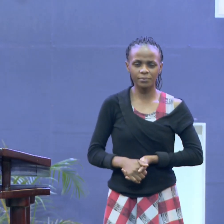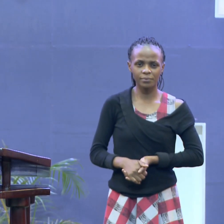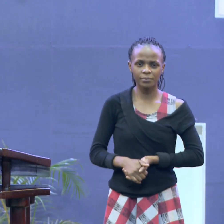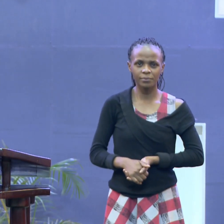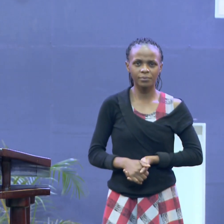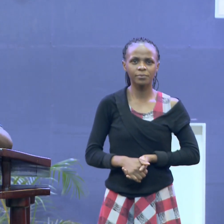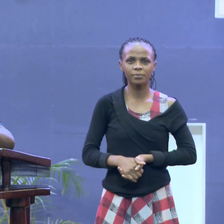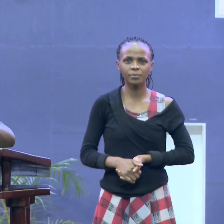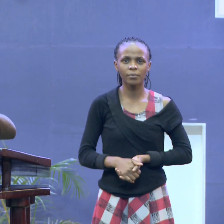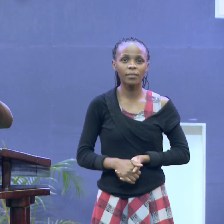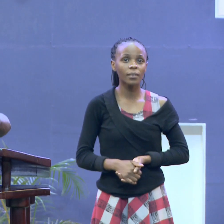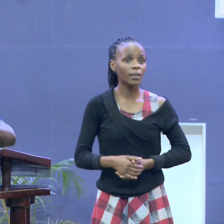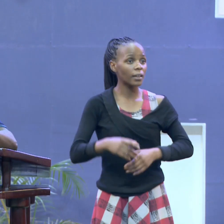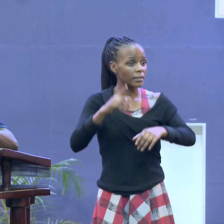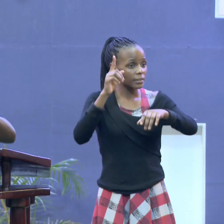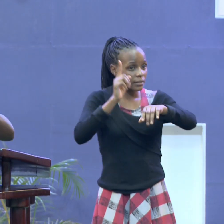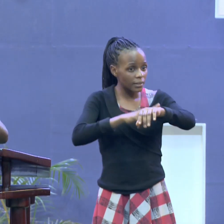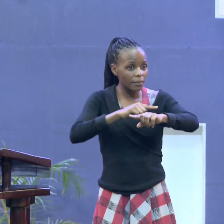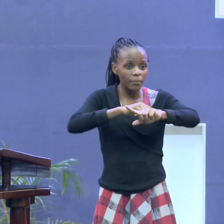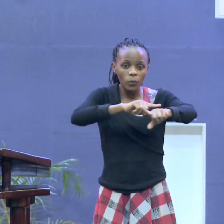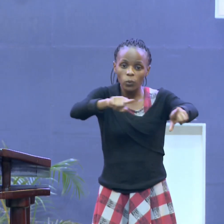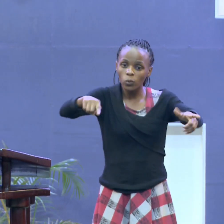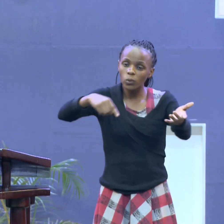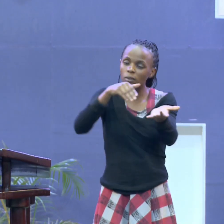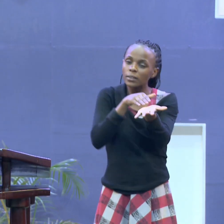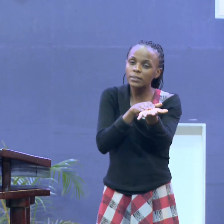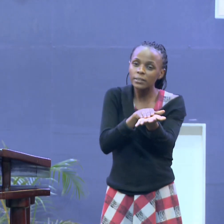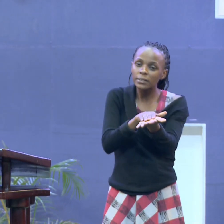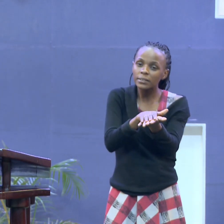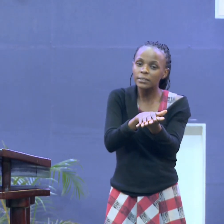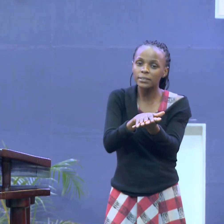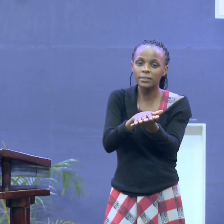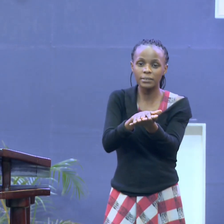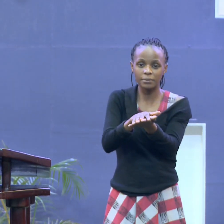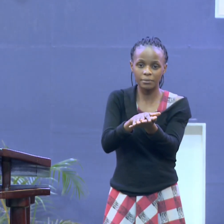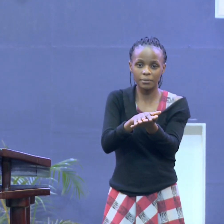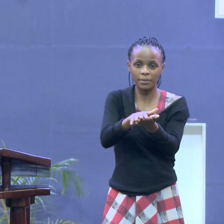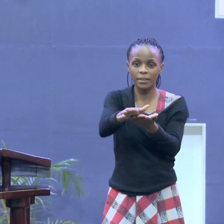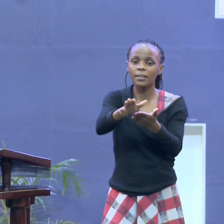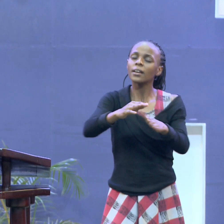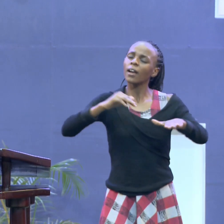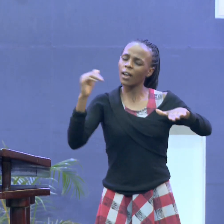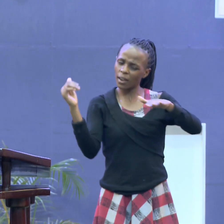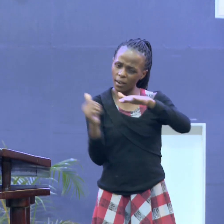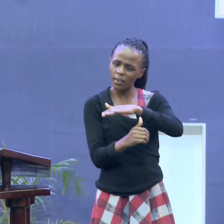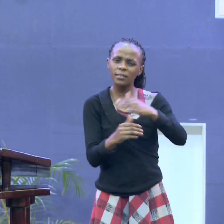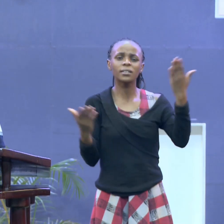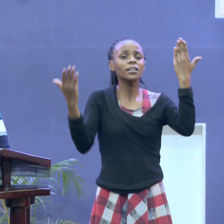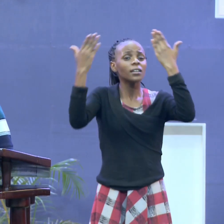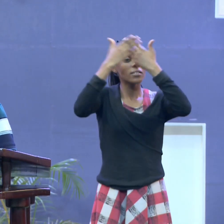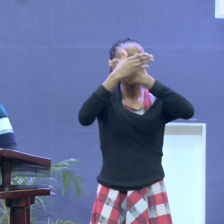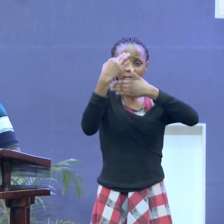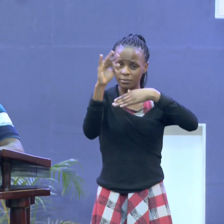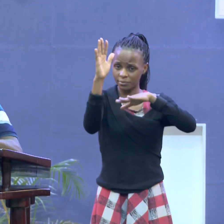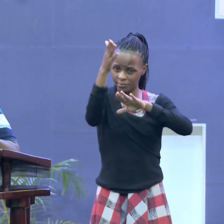Time gye tumala oba gye twamala nga tuli wansi w'embeera bw'etyo wansi w'ekisiikirize eky'okufa. The time we spent under the